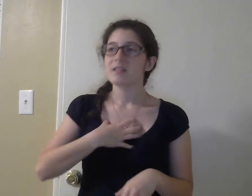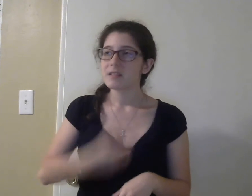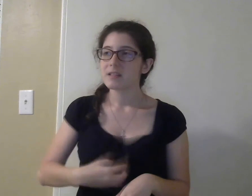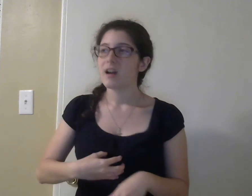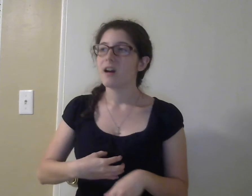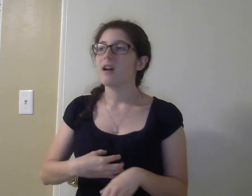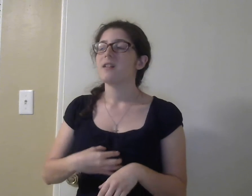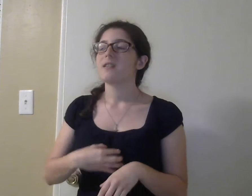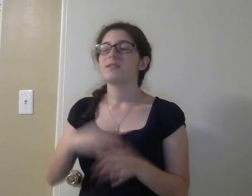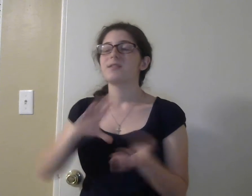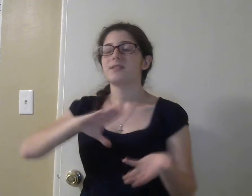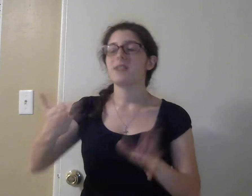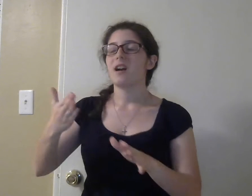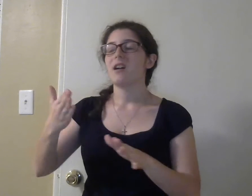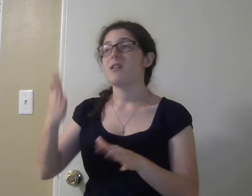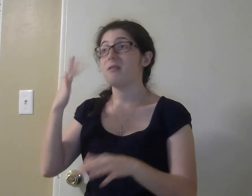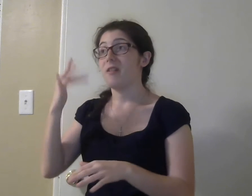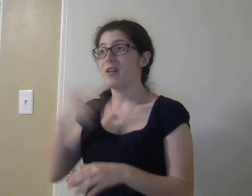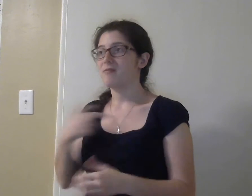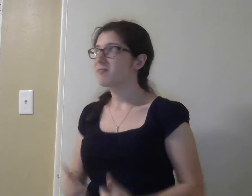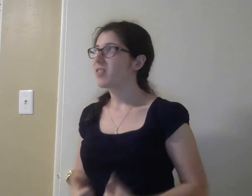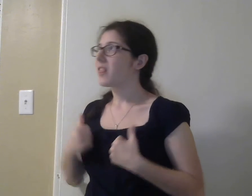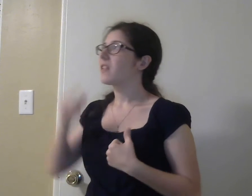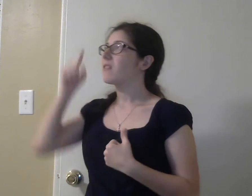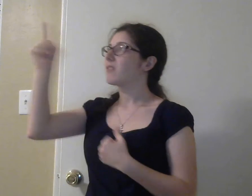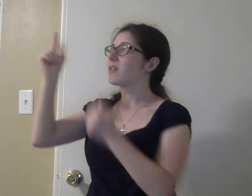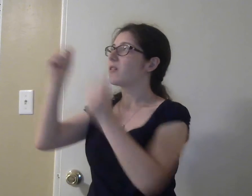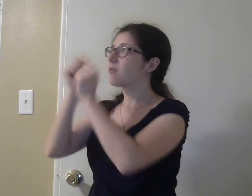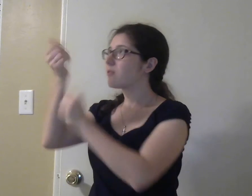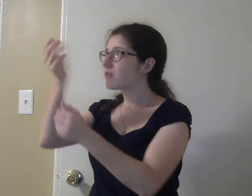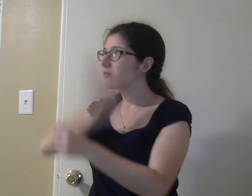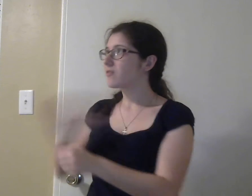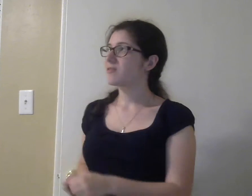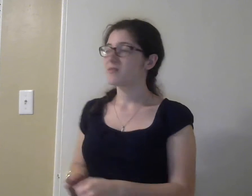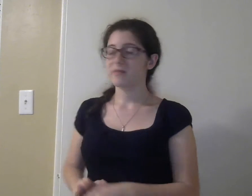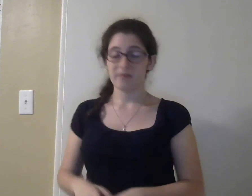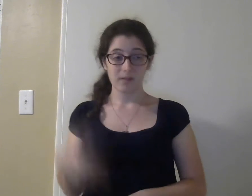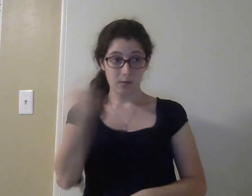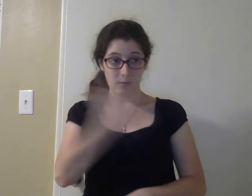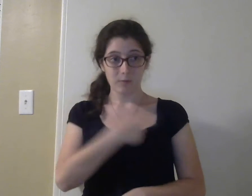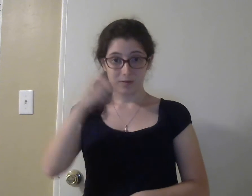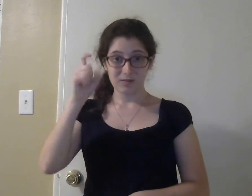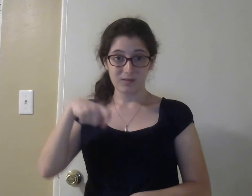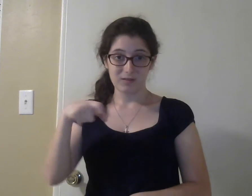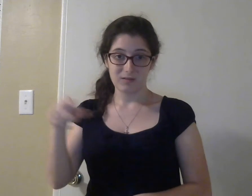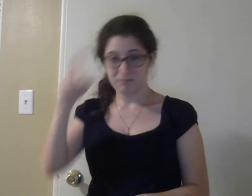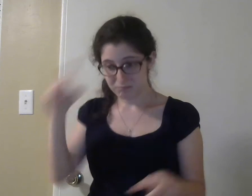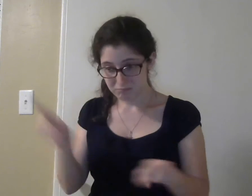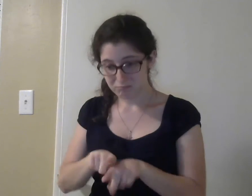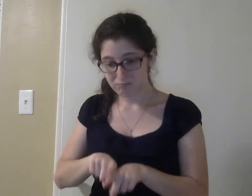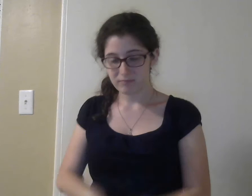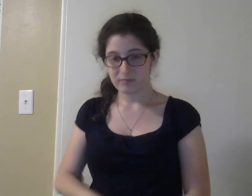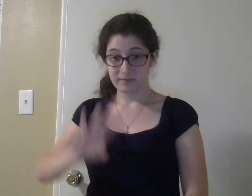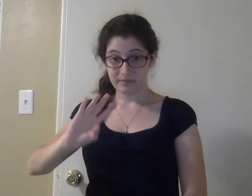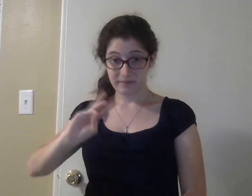every day. 6, keep clear and firm in your mind and in your heart that the Lord